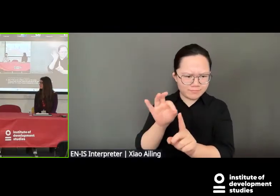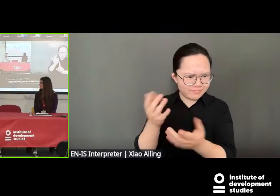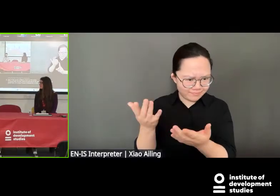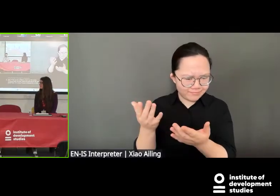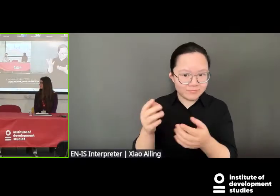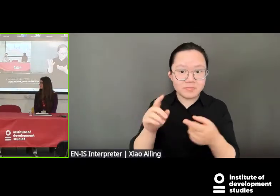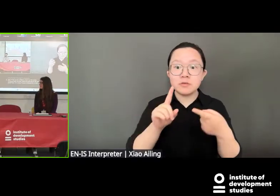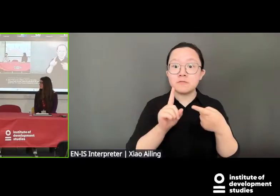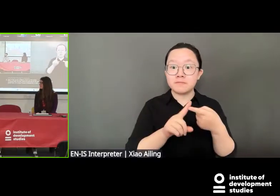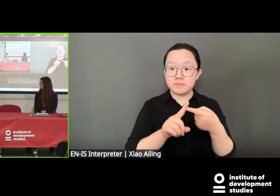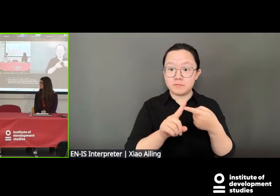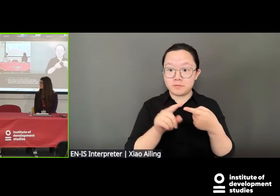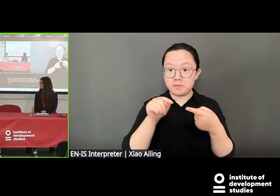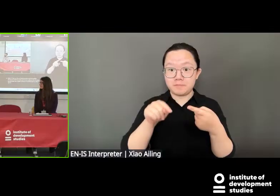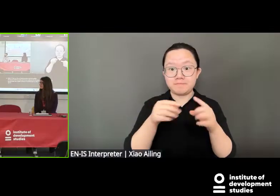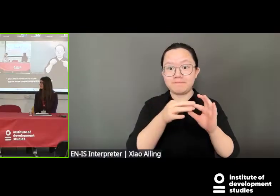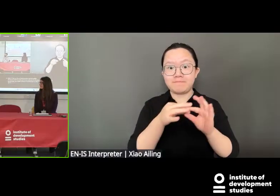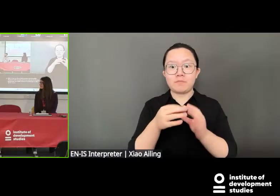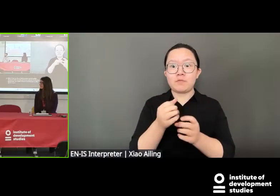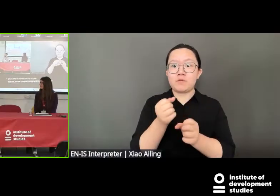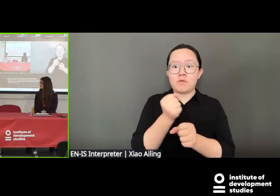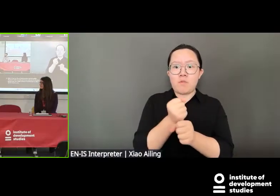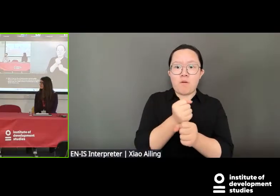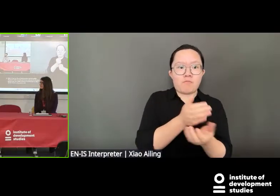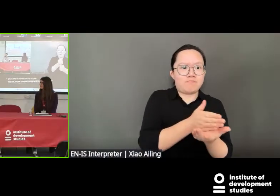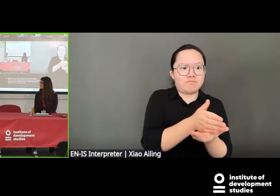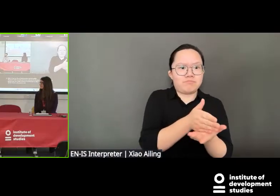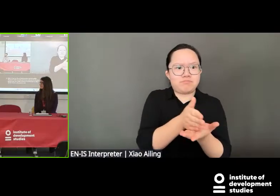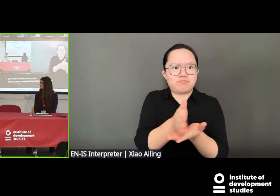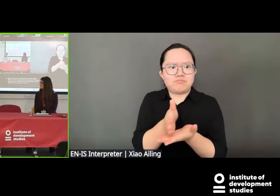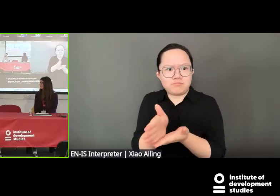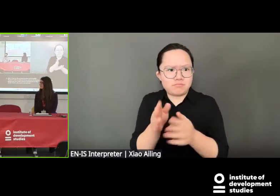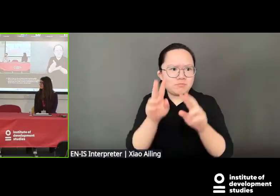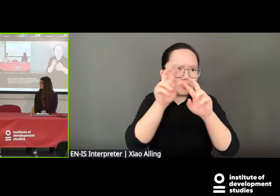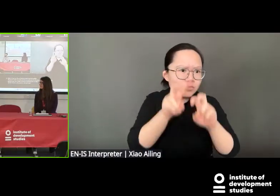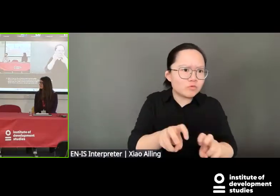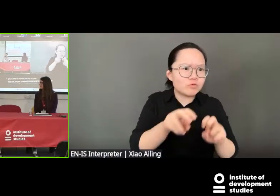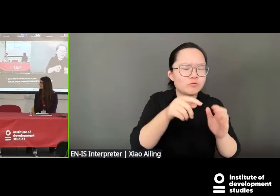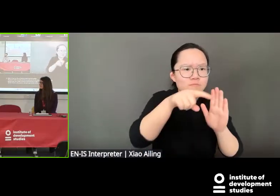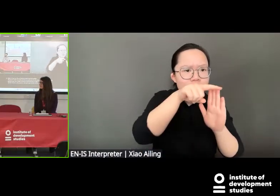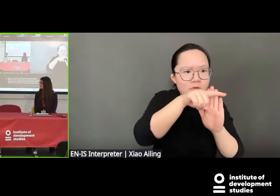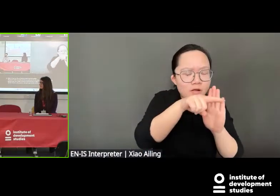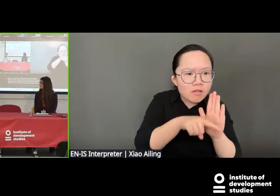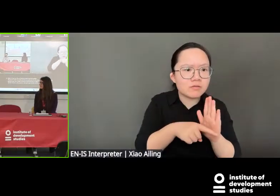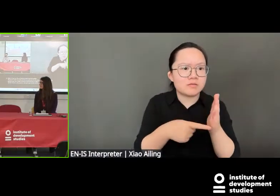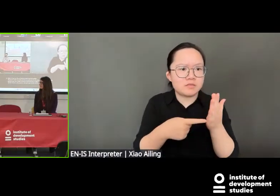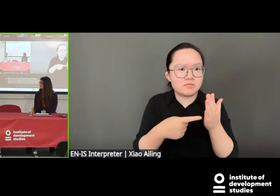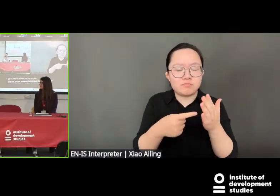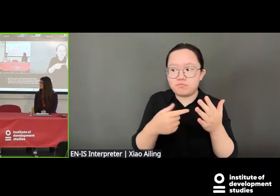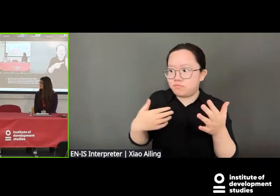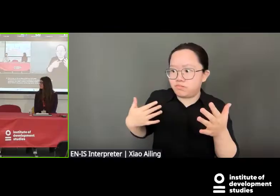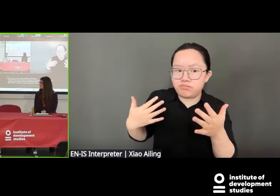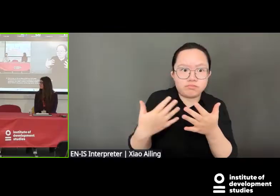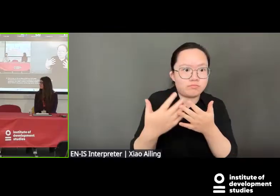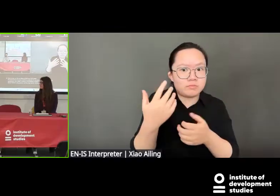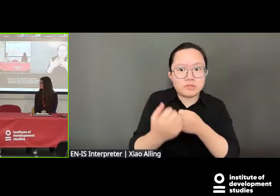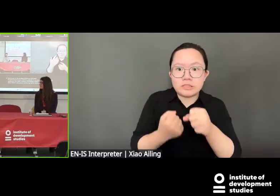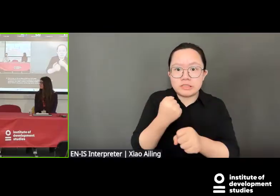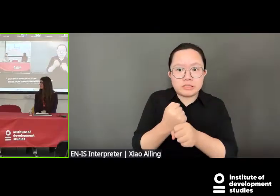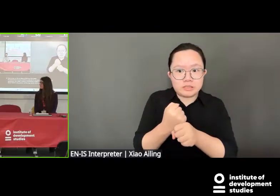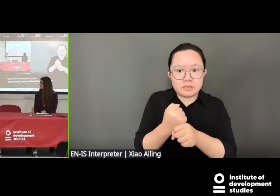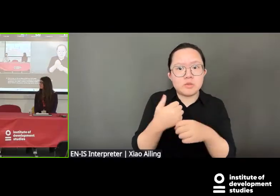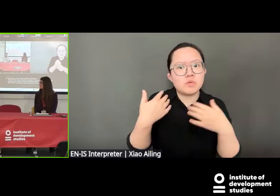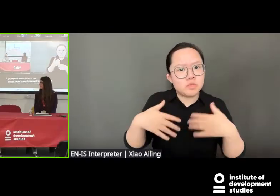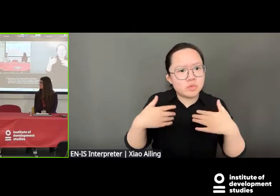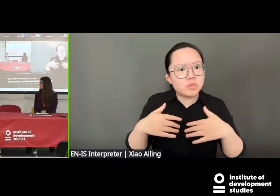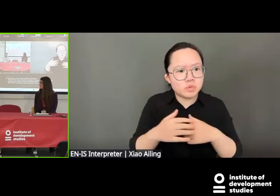this editor for the Bulletin points out, while the Bulletin has been in continuous publication for almost 60 years, to our knowledge, this is the first